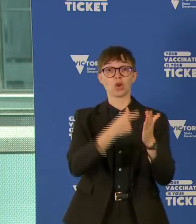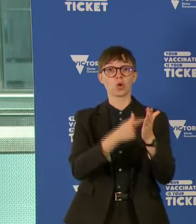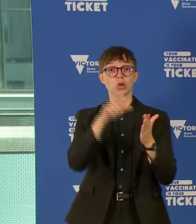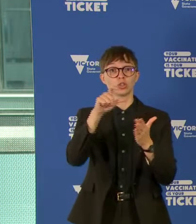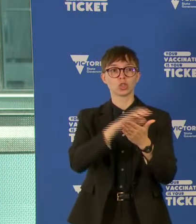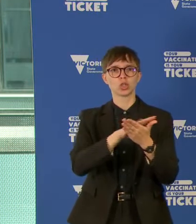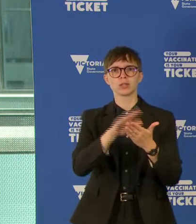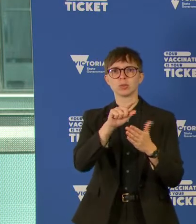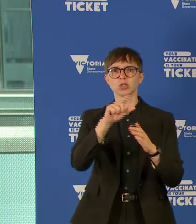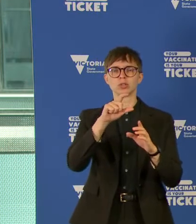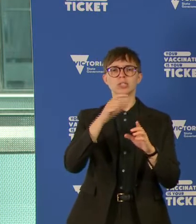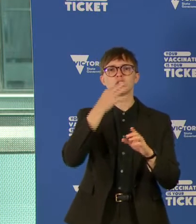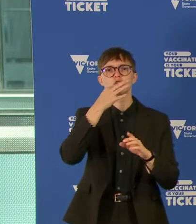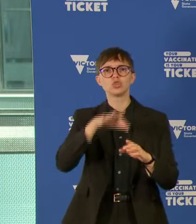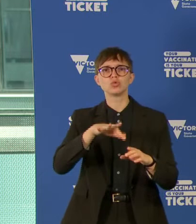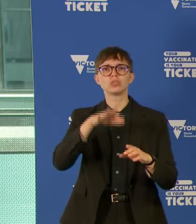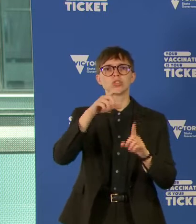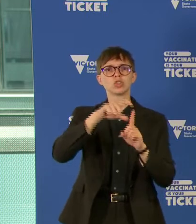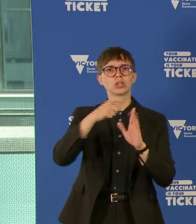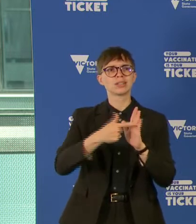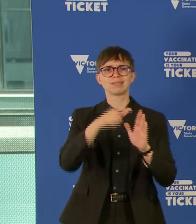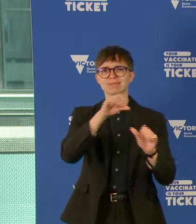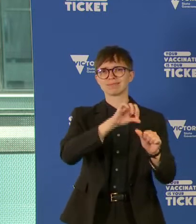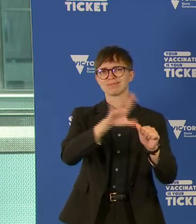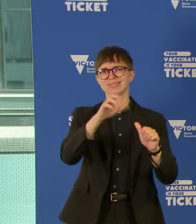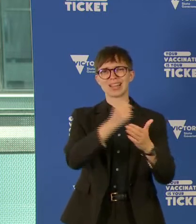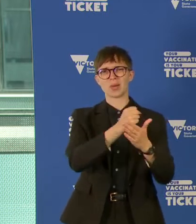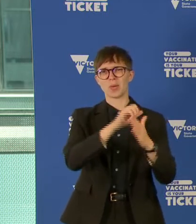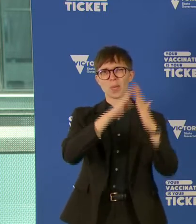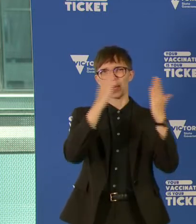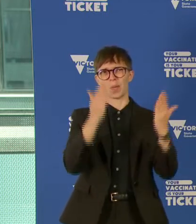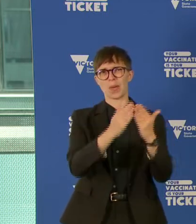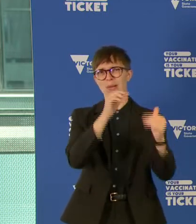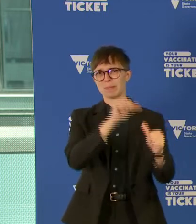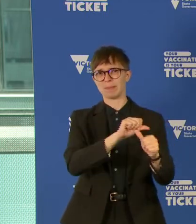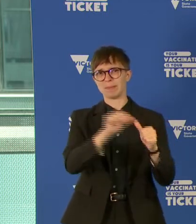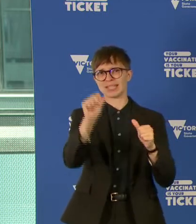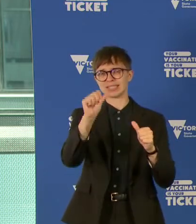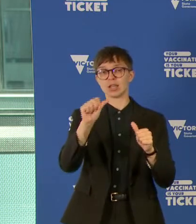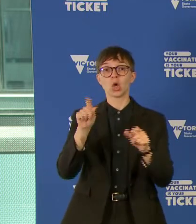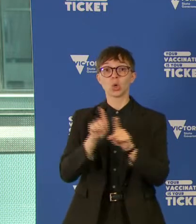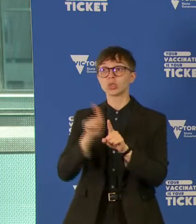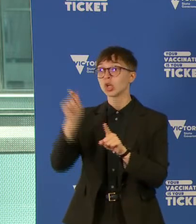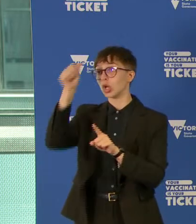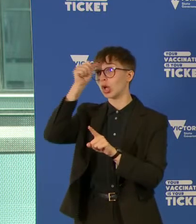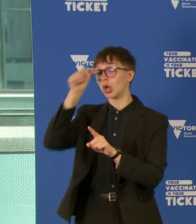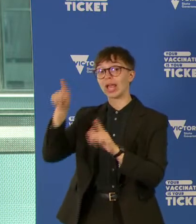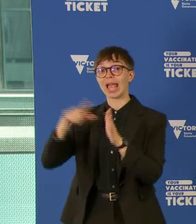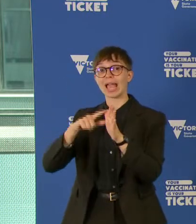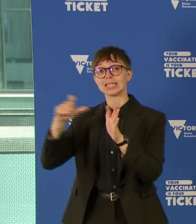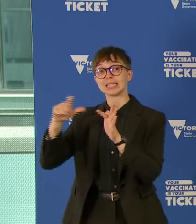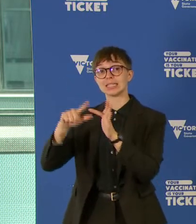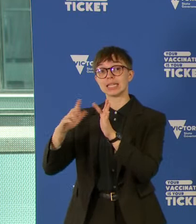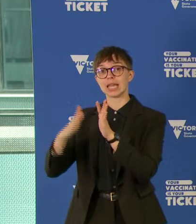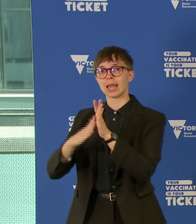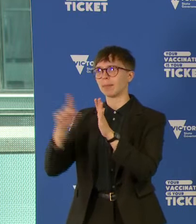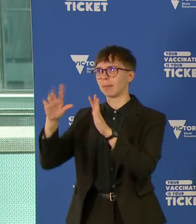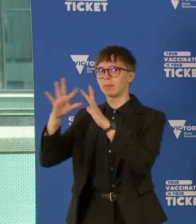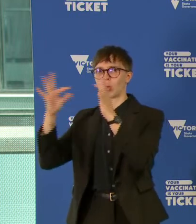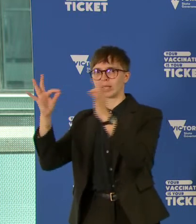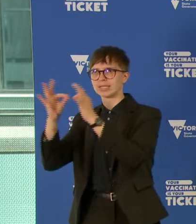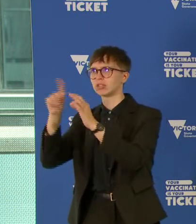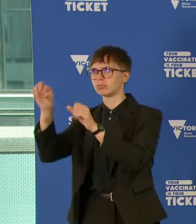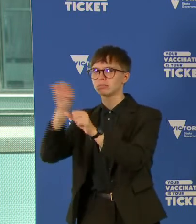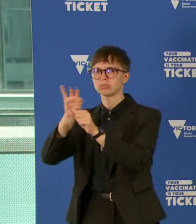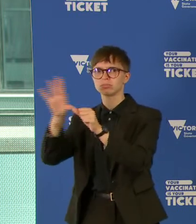know that the Australian College of Emergency Medicine and the Royal Children's Hospital are in close conversation, and I continue